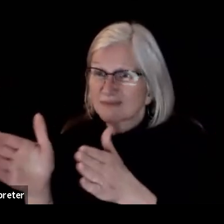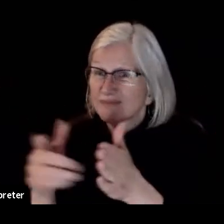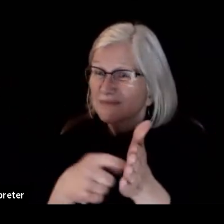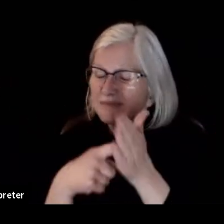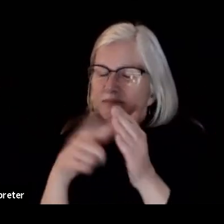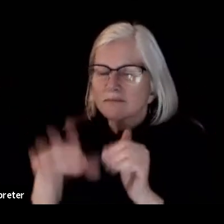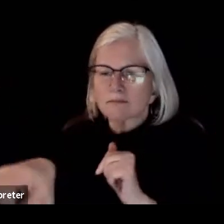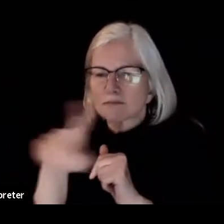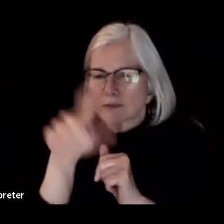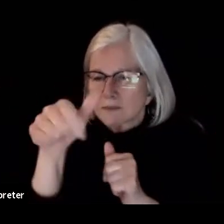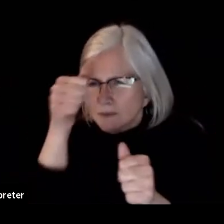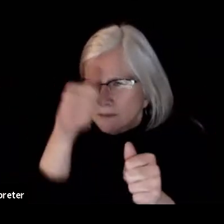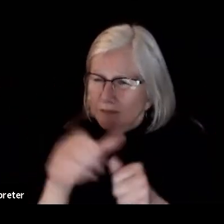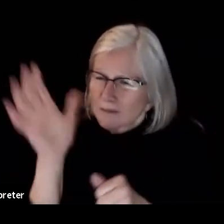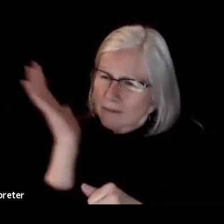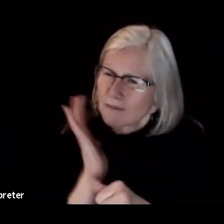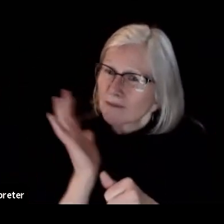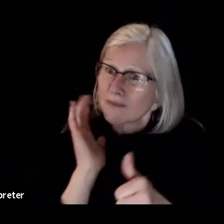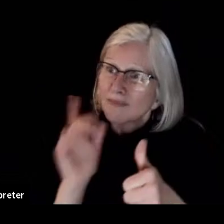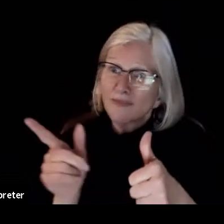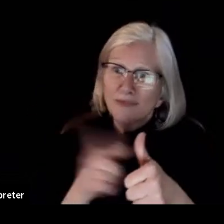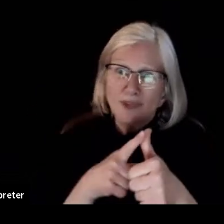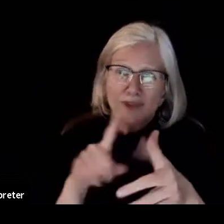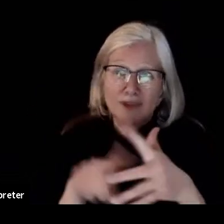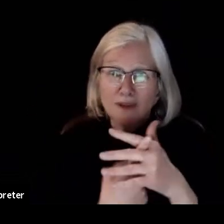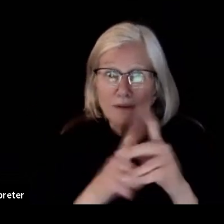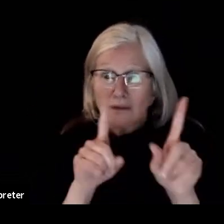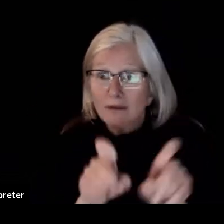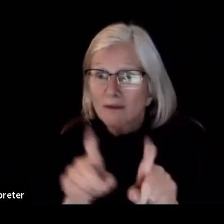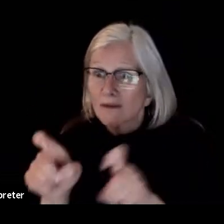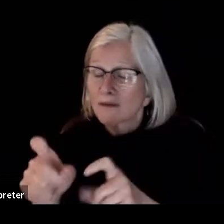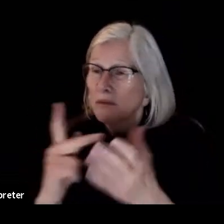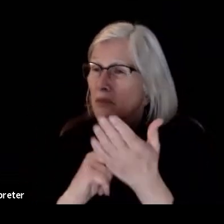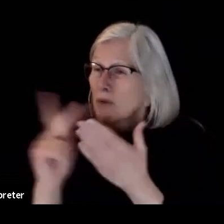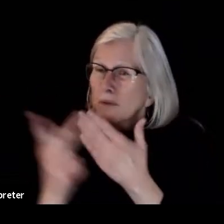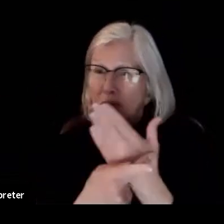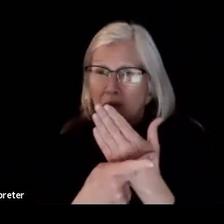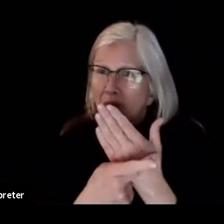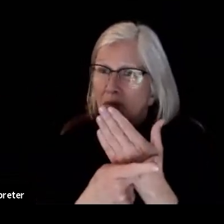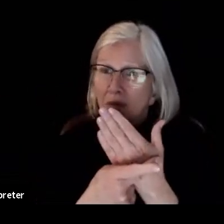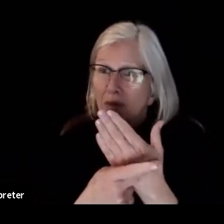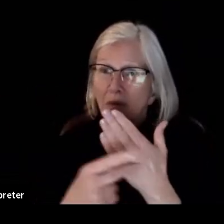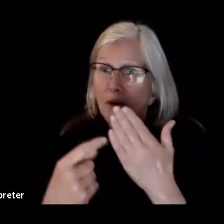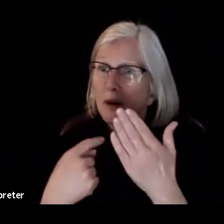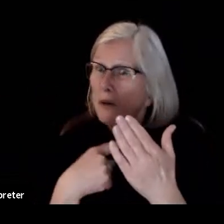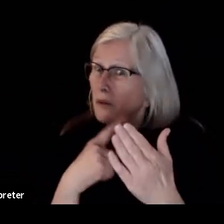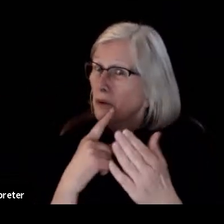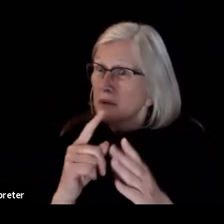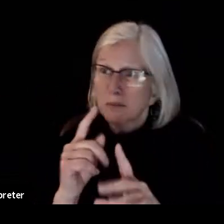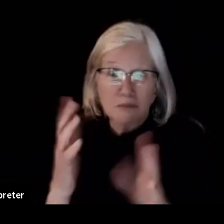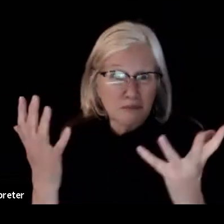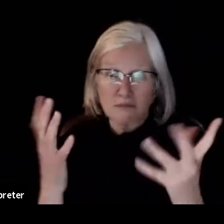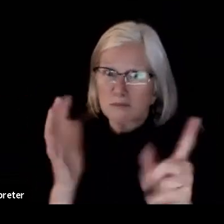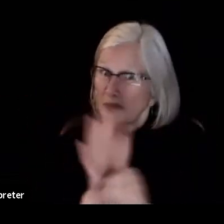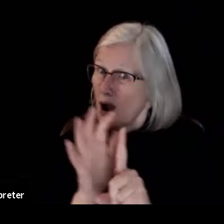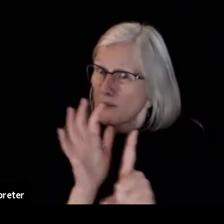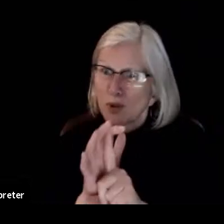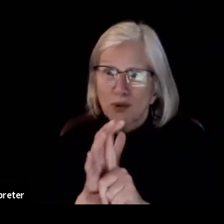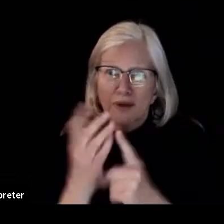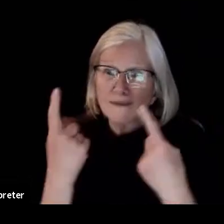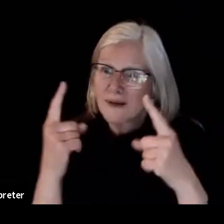first launched the Test at Home program, it was wildly popular. We overwhelmed